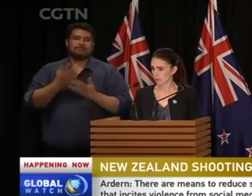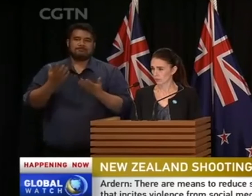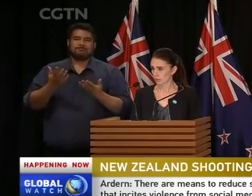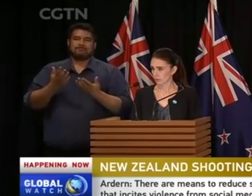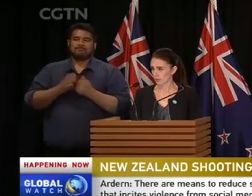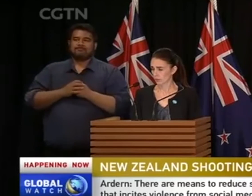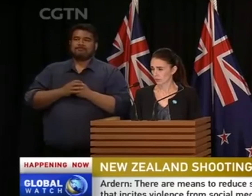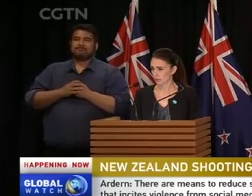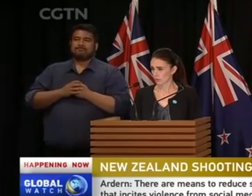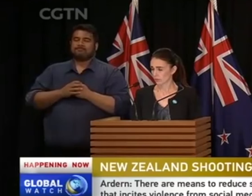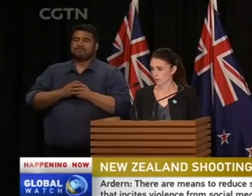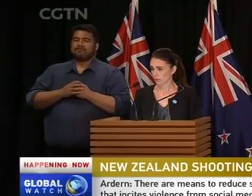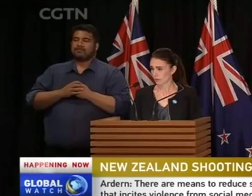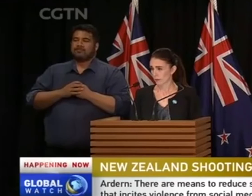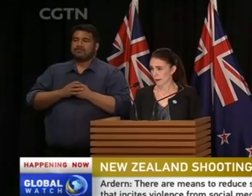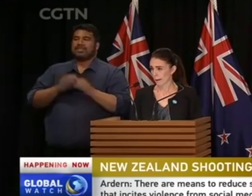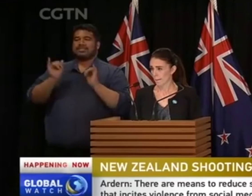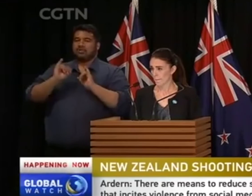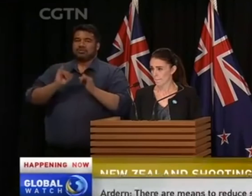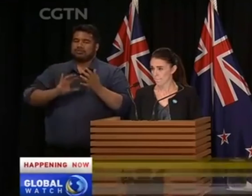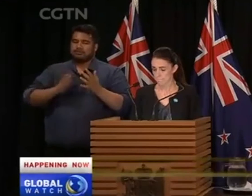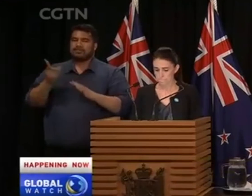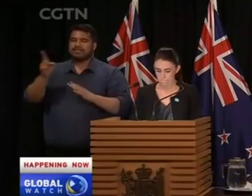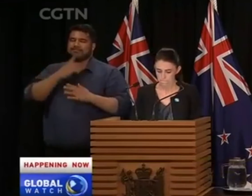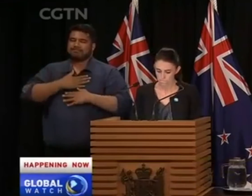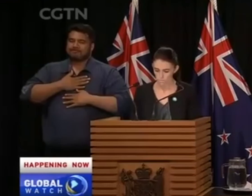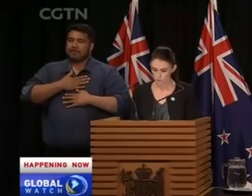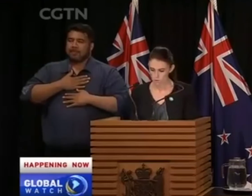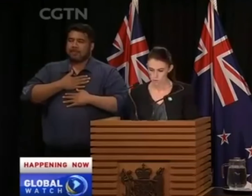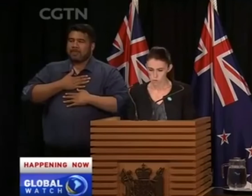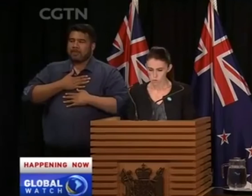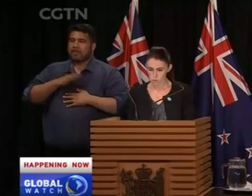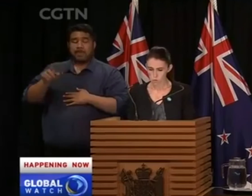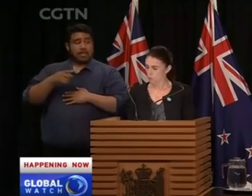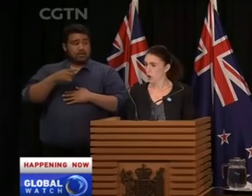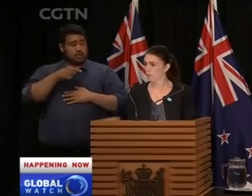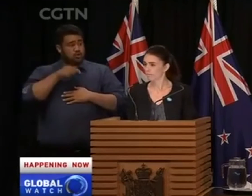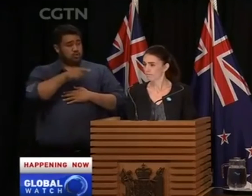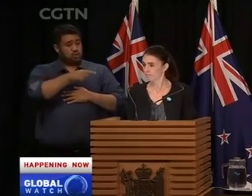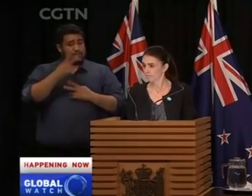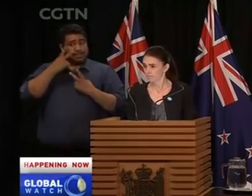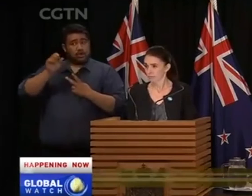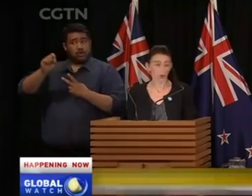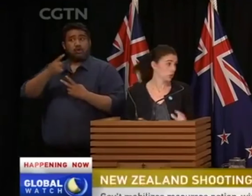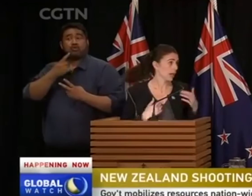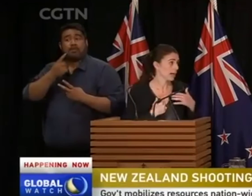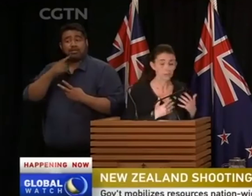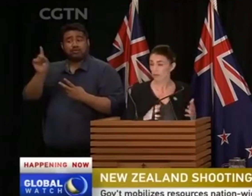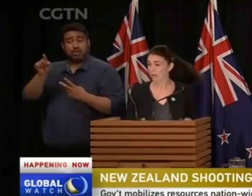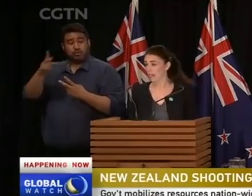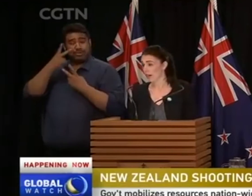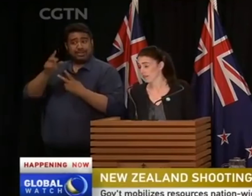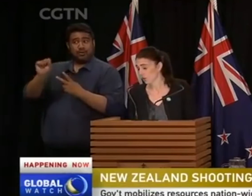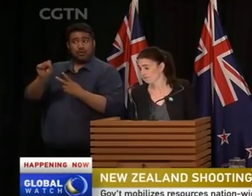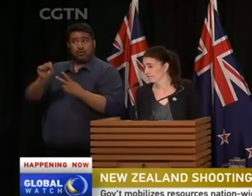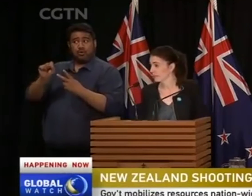terrorism disaster that happened here. And have you seen her reported comments today, either of you? No. Oh, certainly I can't speak